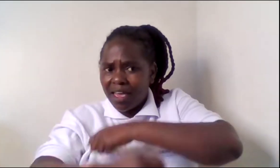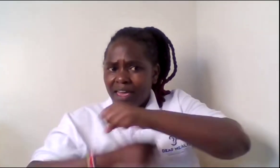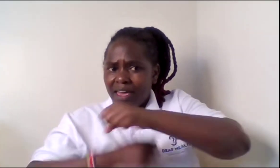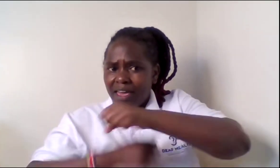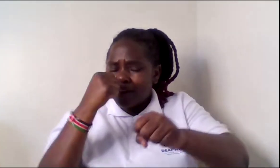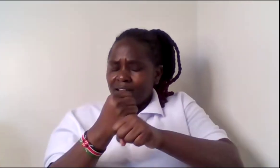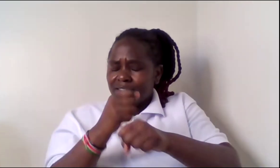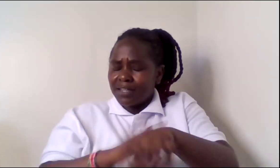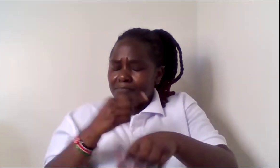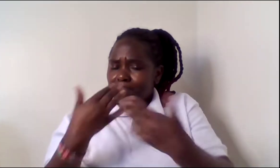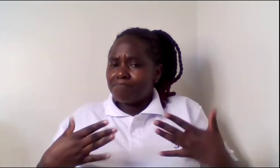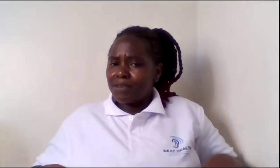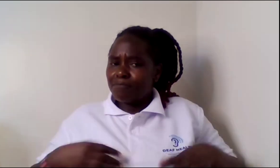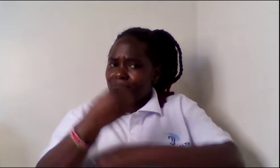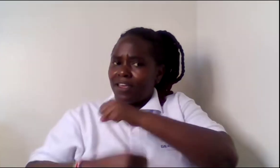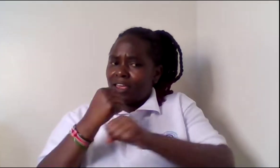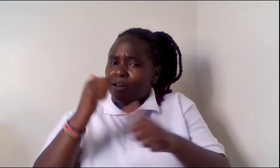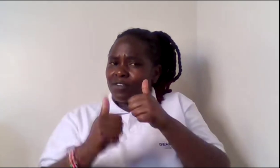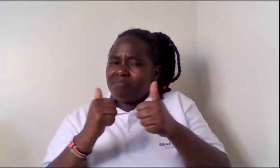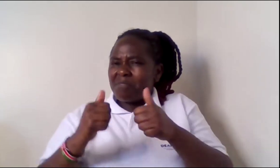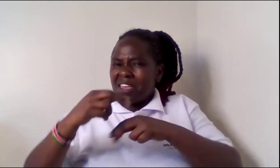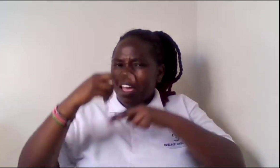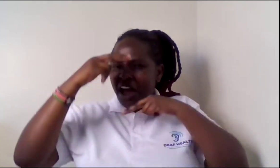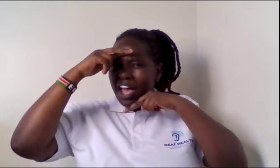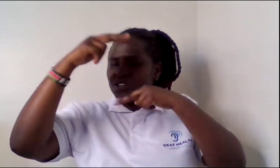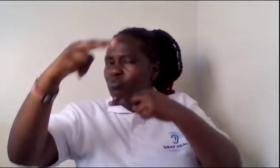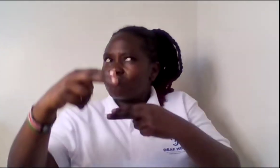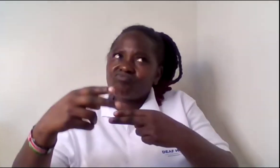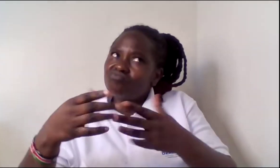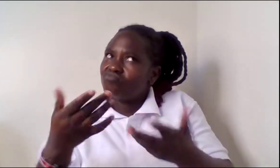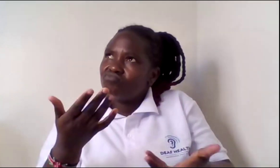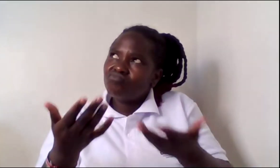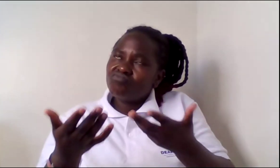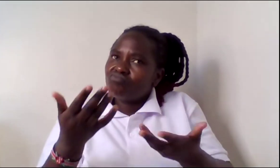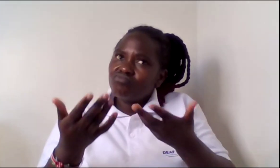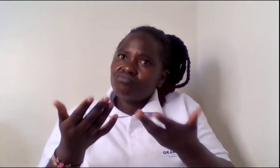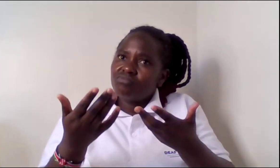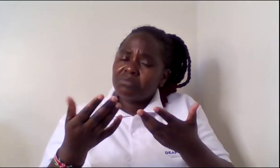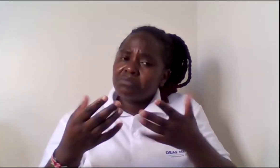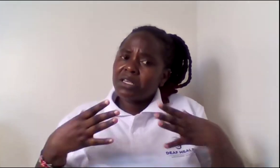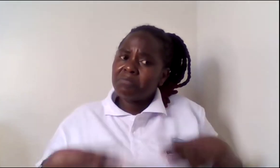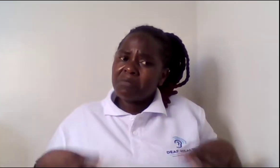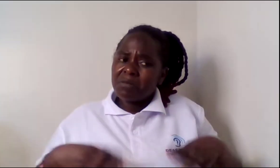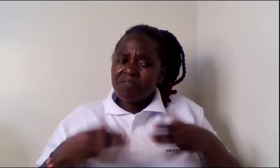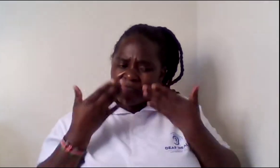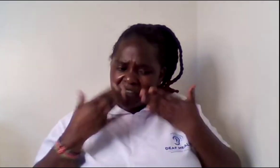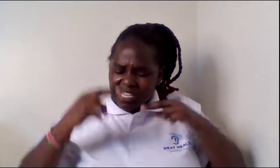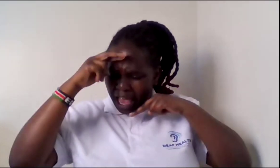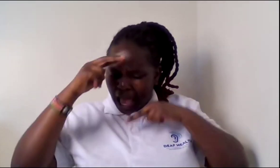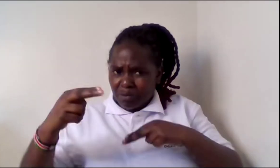maybe people who are in maybe high school, maybe people who have just finished high school, maybe children. I'm assuming you